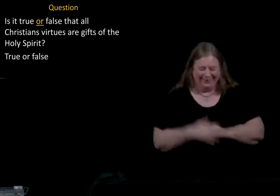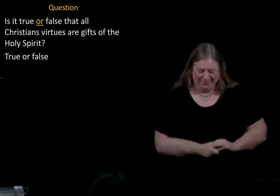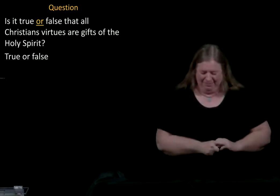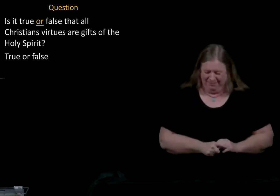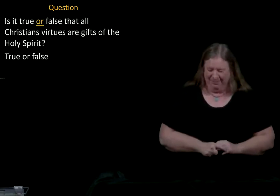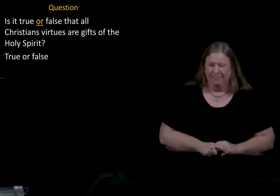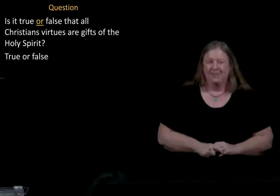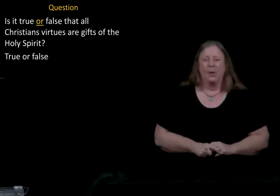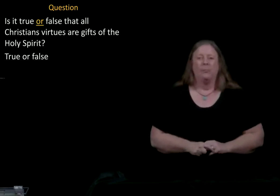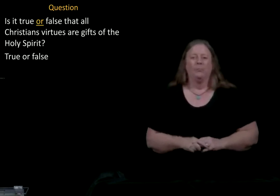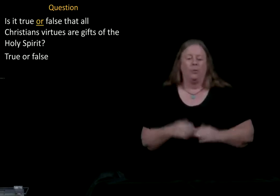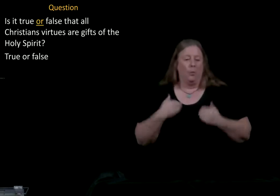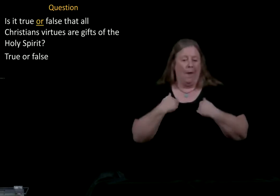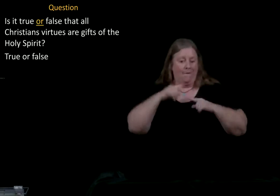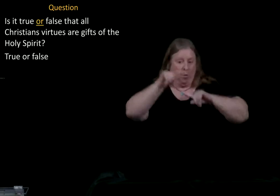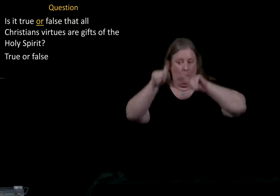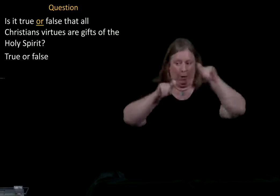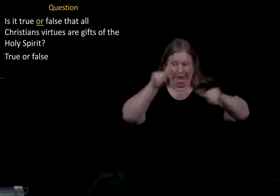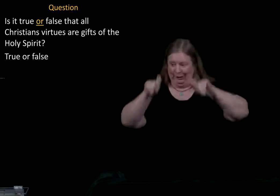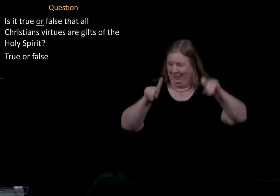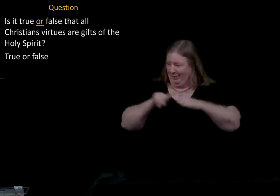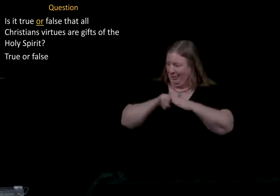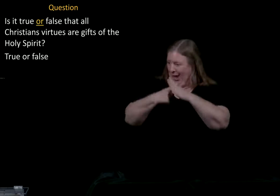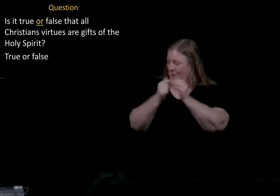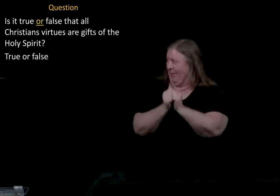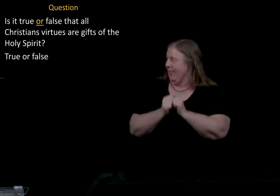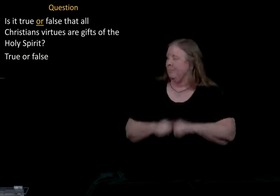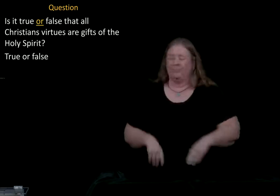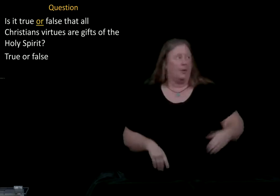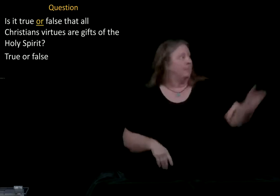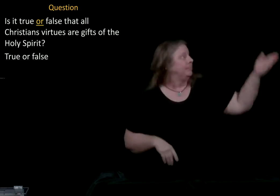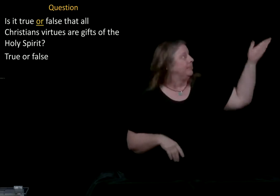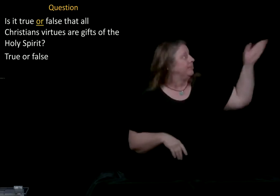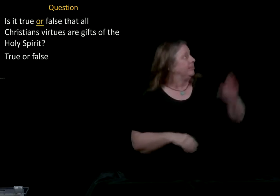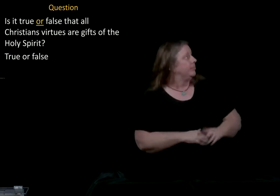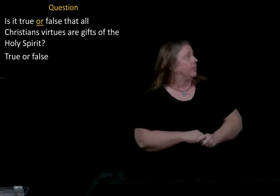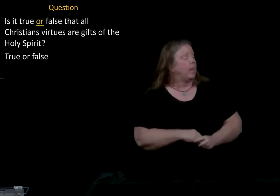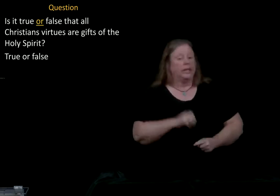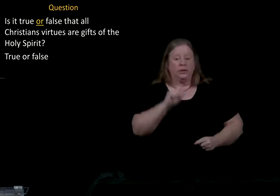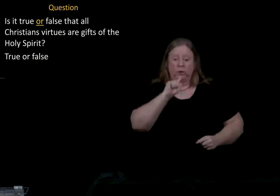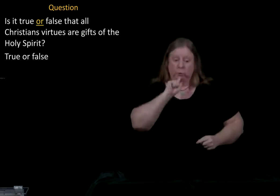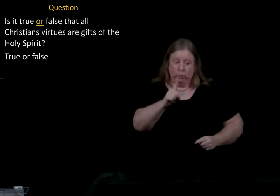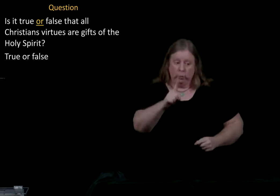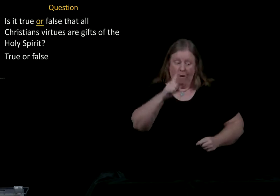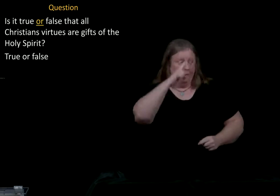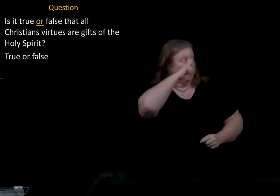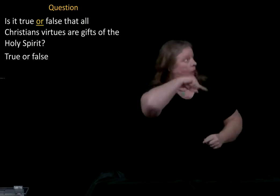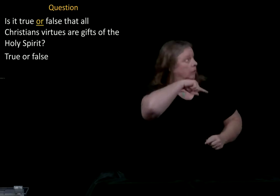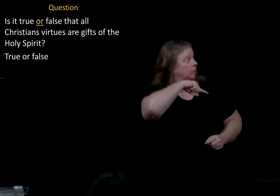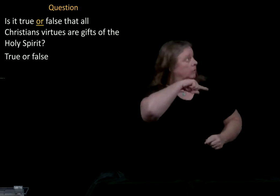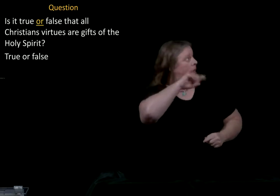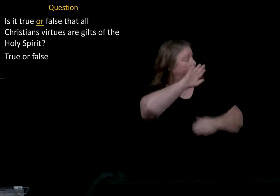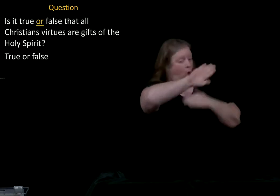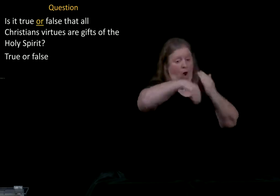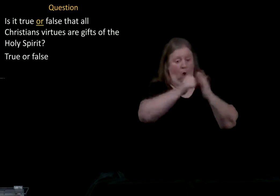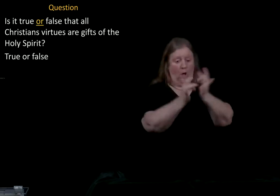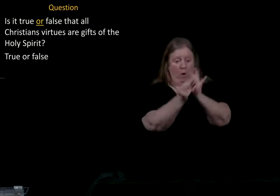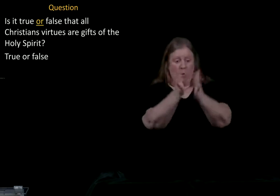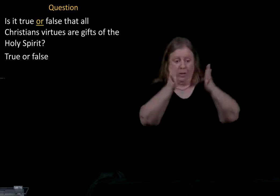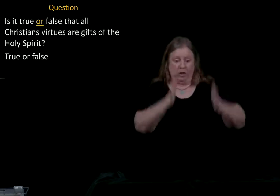Hello. Good morning. We have questions. We're going to start with this one. Is it true or false that